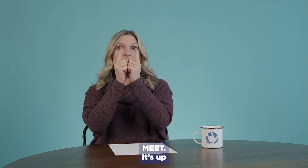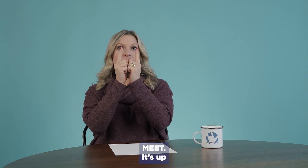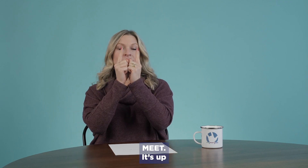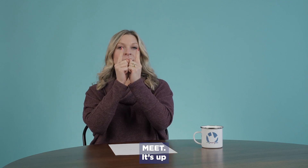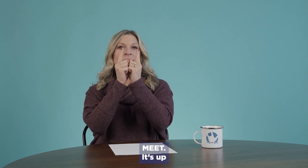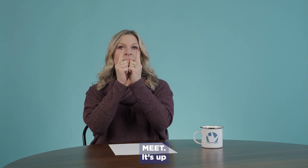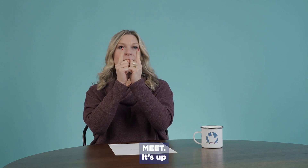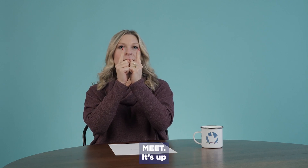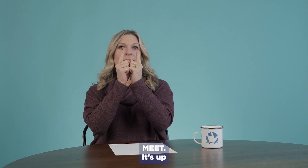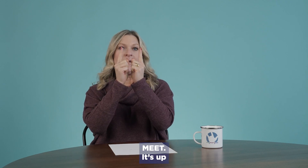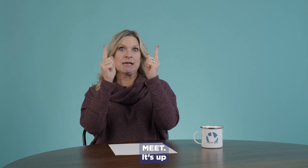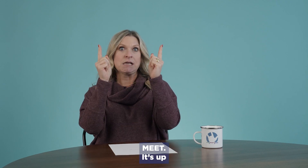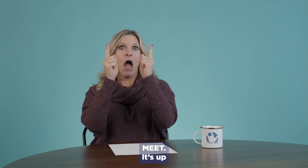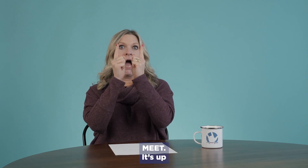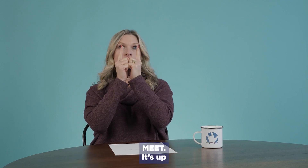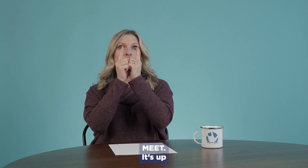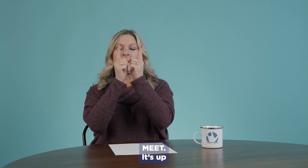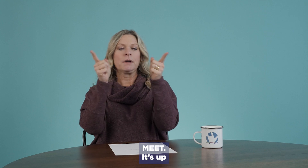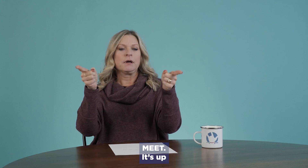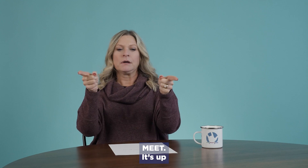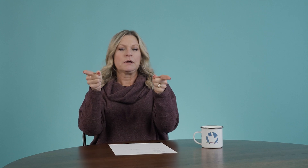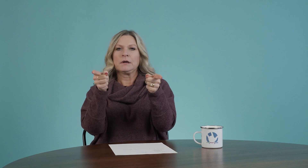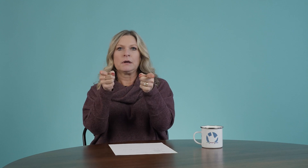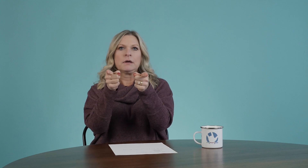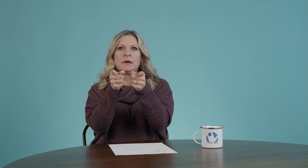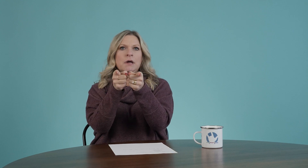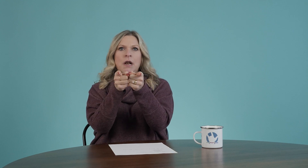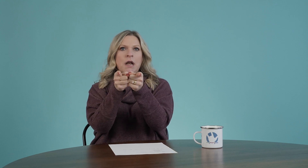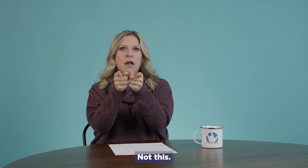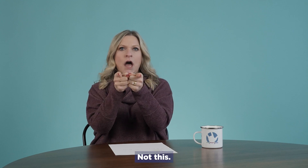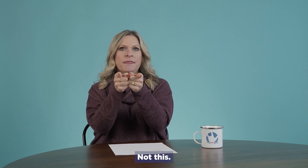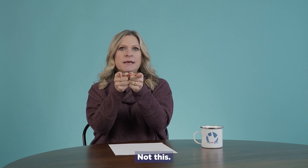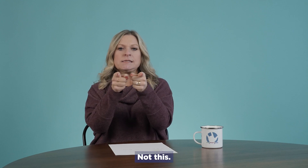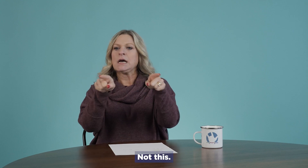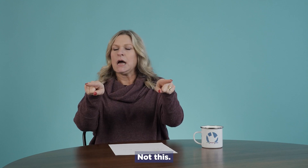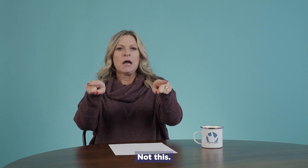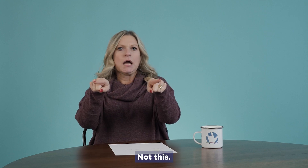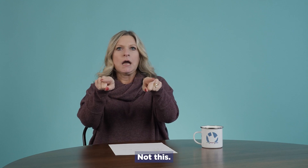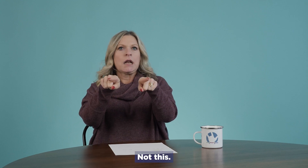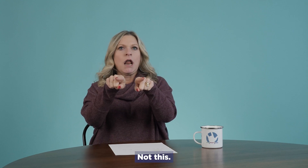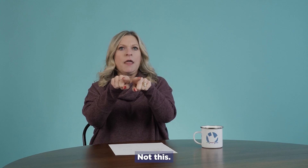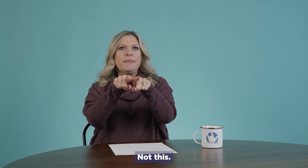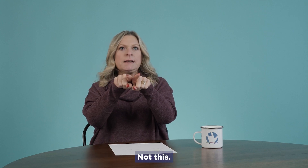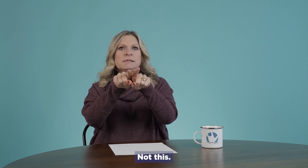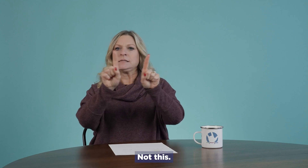Meet. It's hard. Not this.